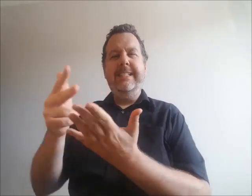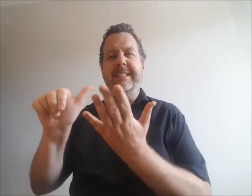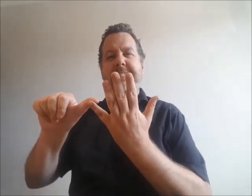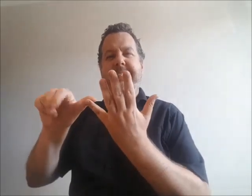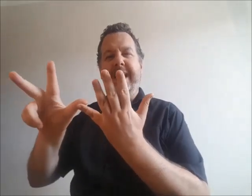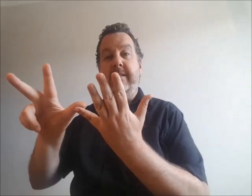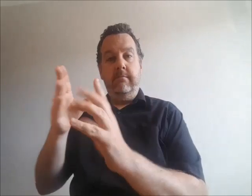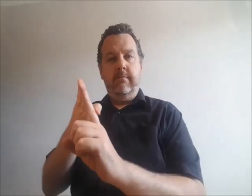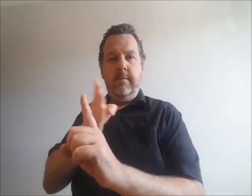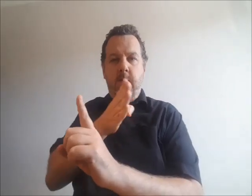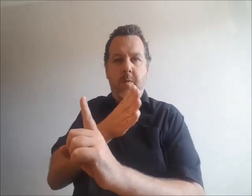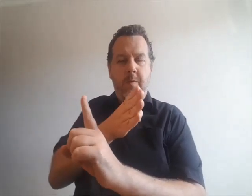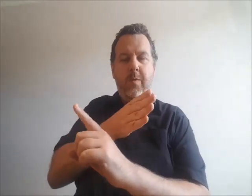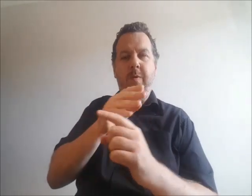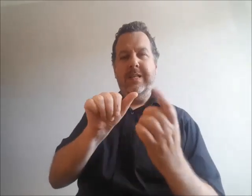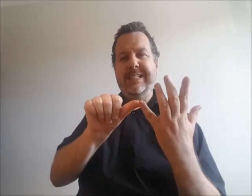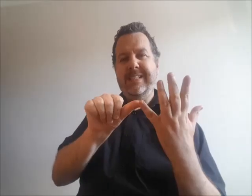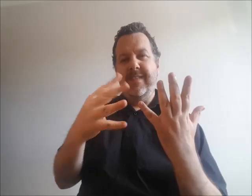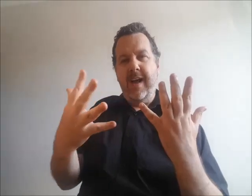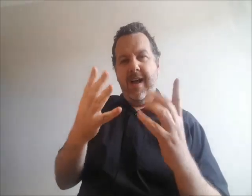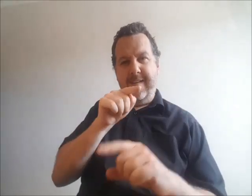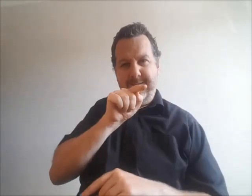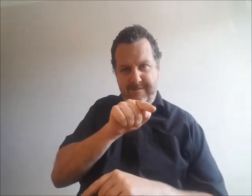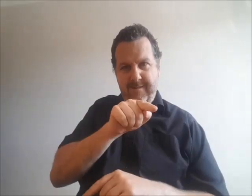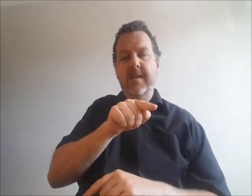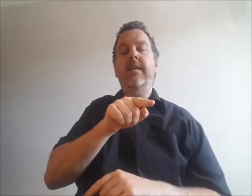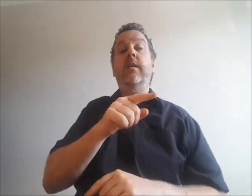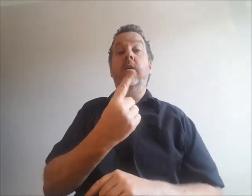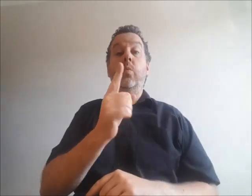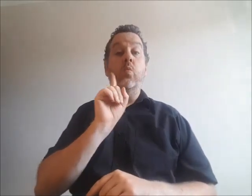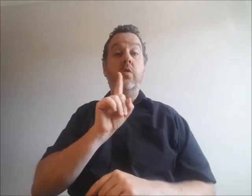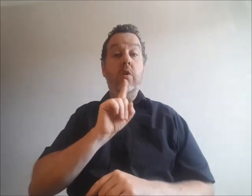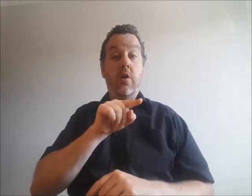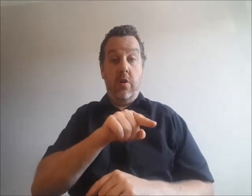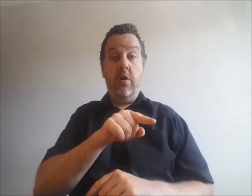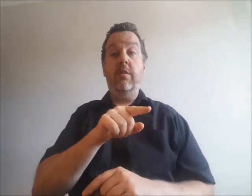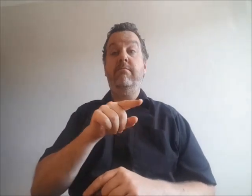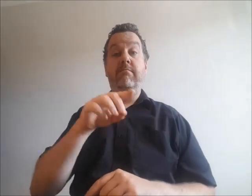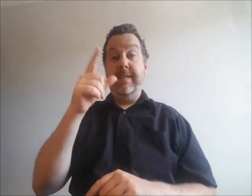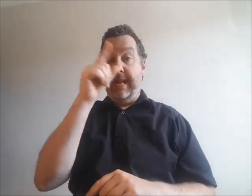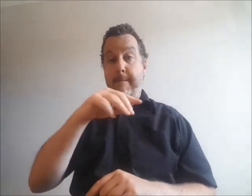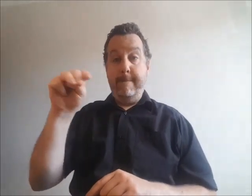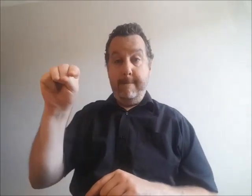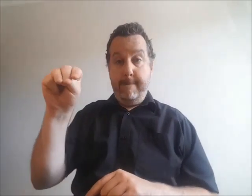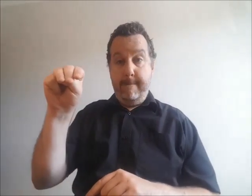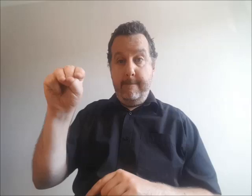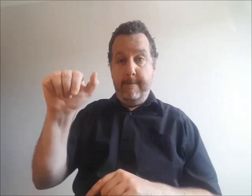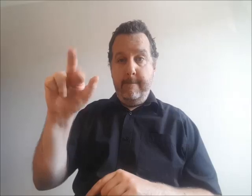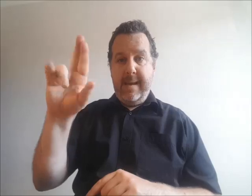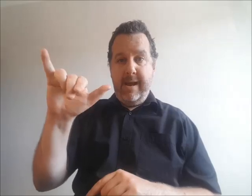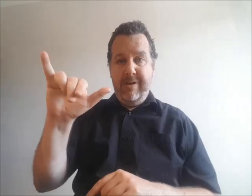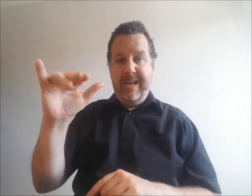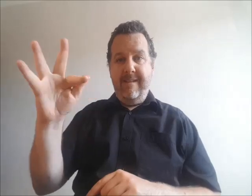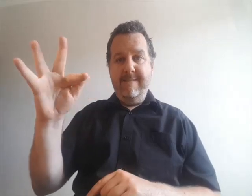But I found evidence from 1865, just before the evidence I've been talking about a particular deaf girl named Mary